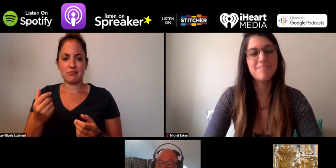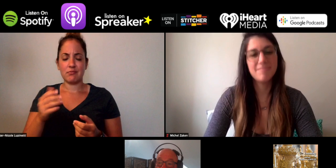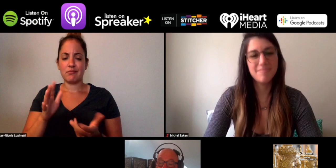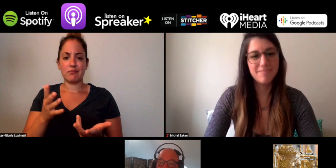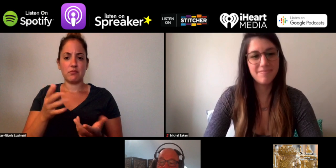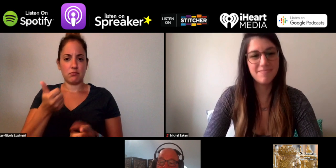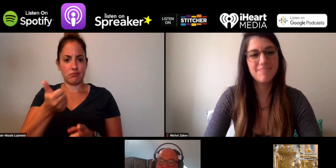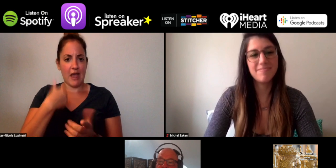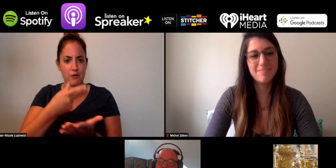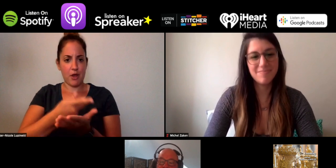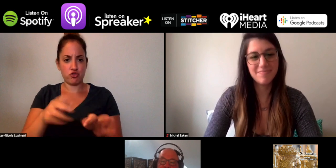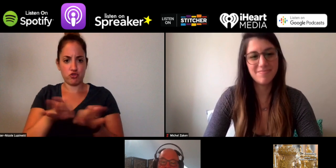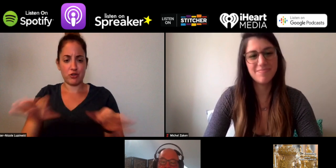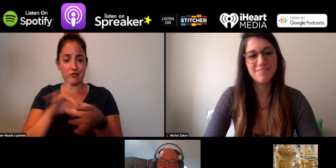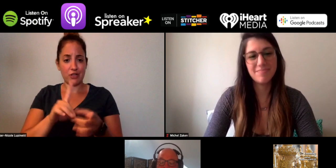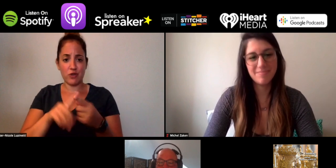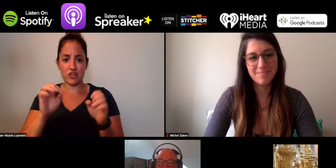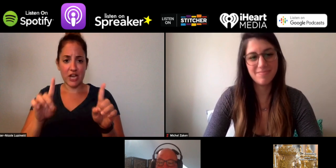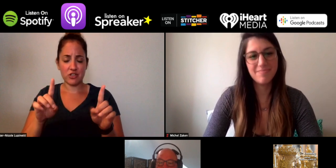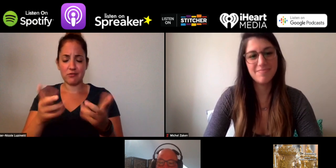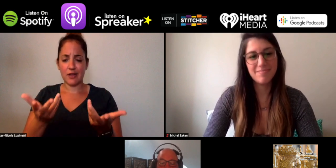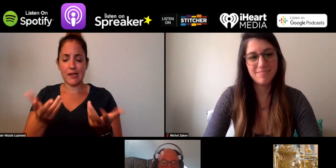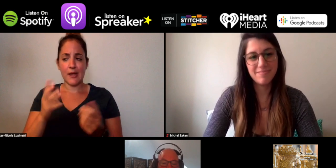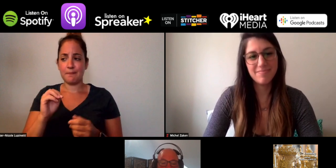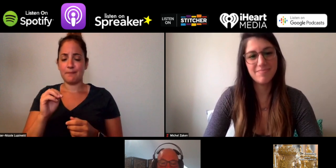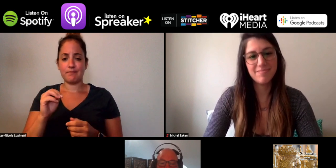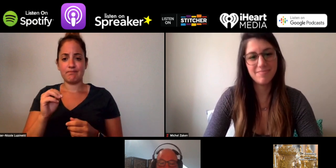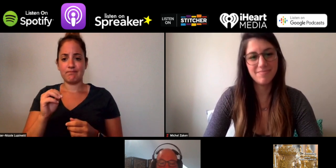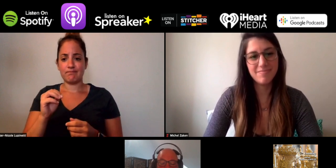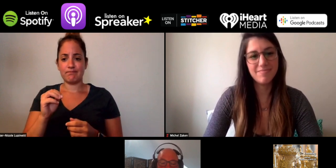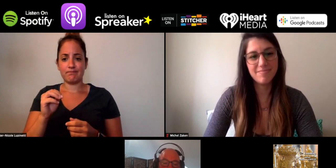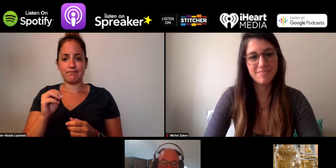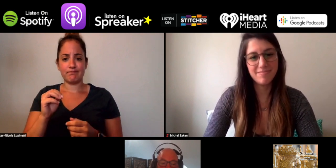You have a master's degree in education. Tell me about